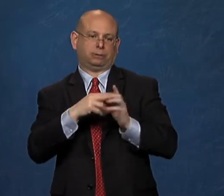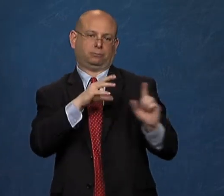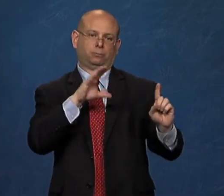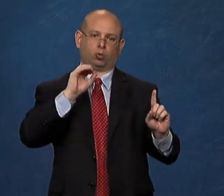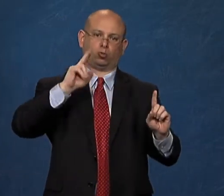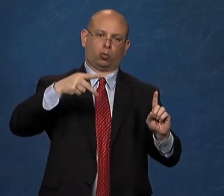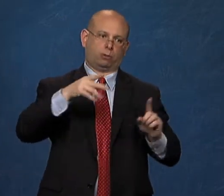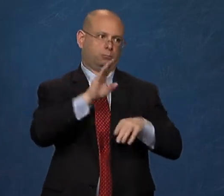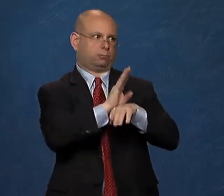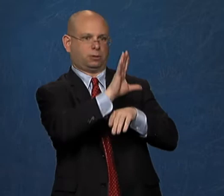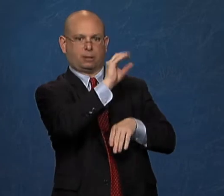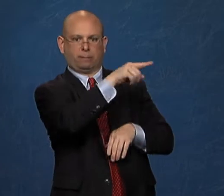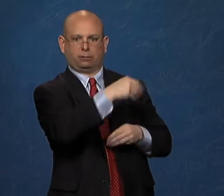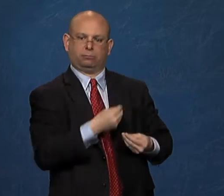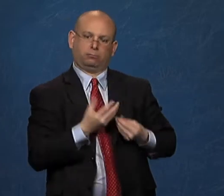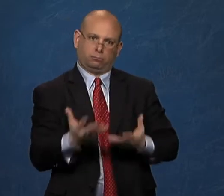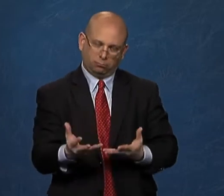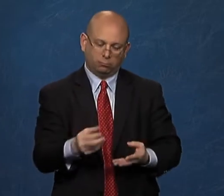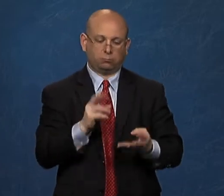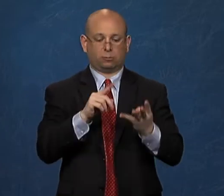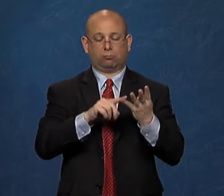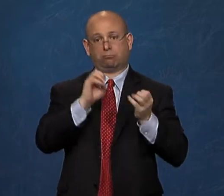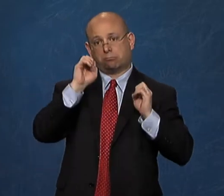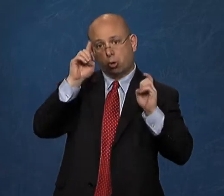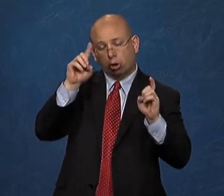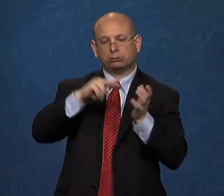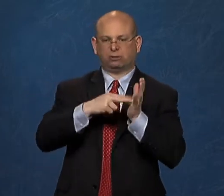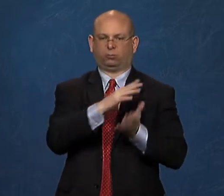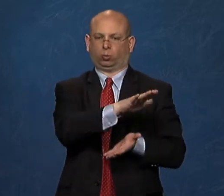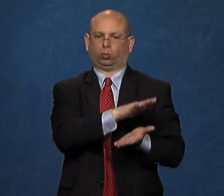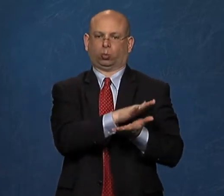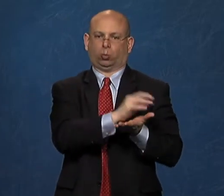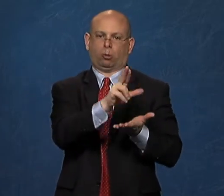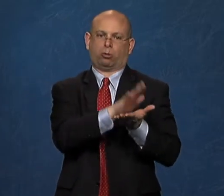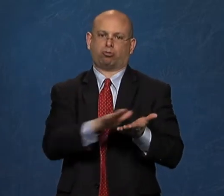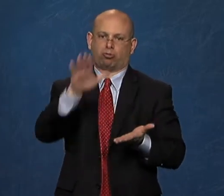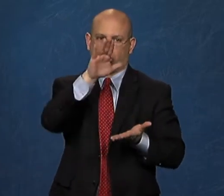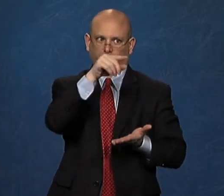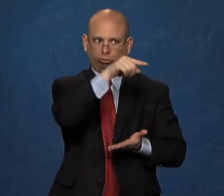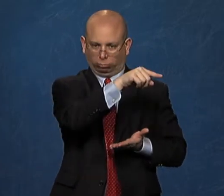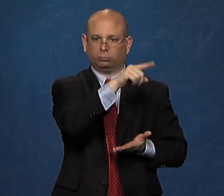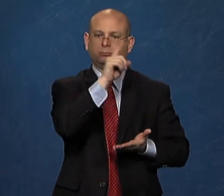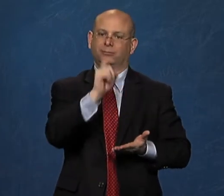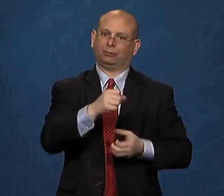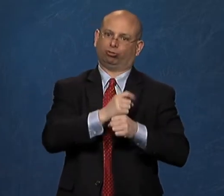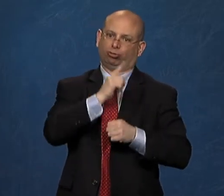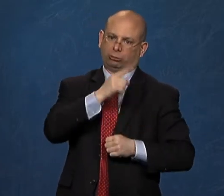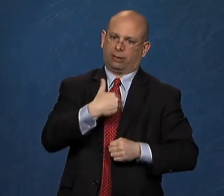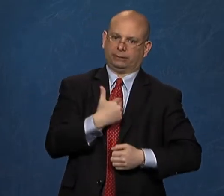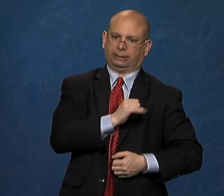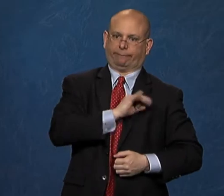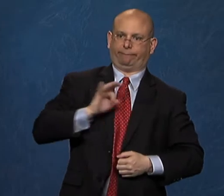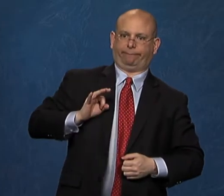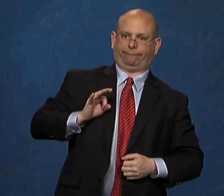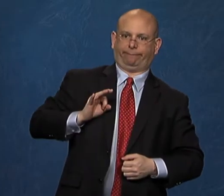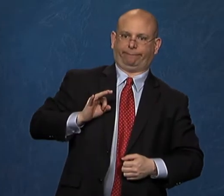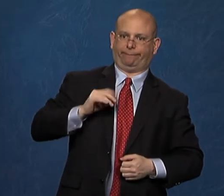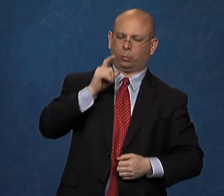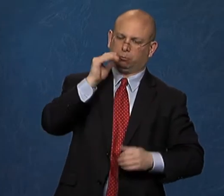a particular area of business or corporation or company, have to be assured that they can provide these kinds of assurances. And this holds true as well for educational